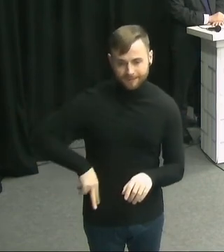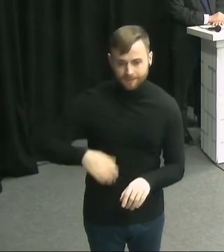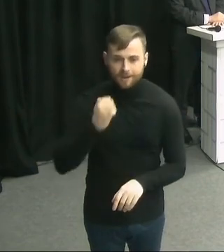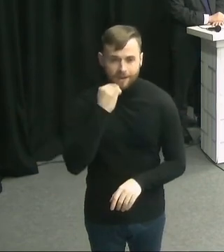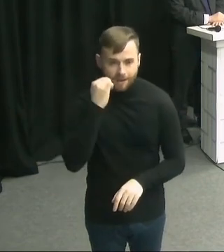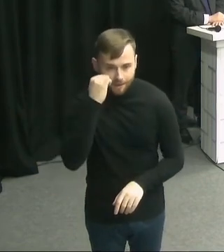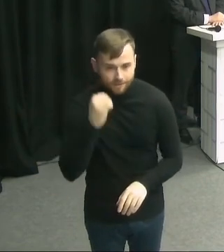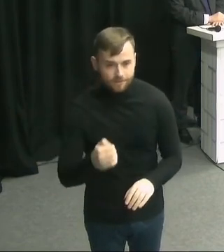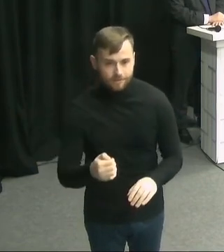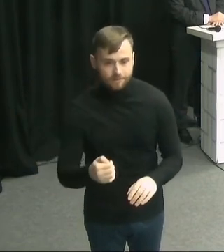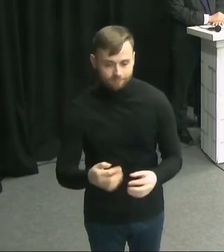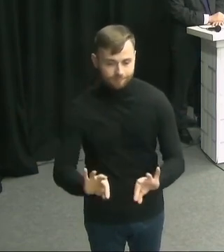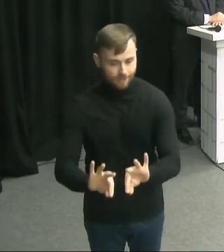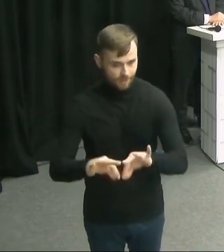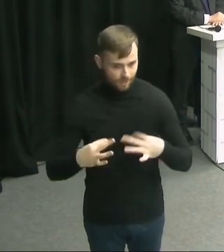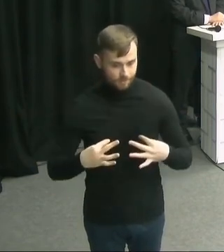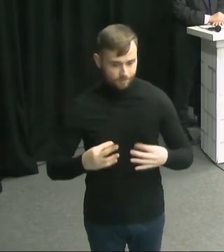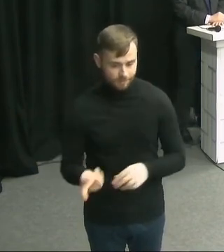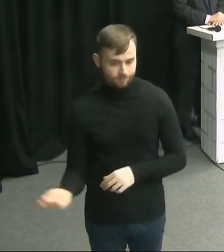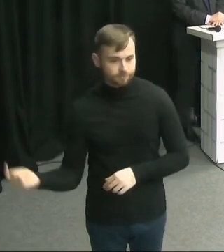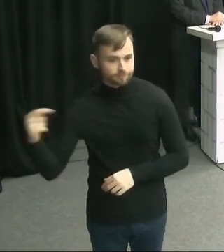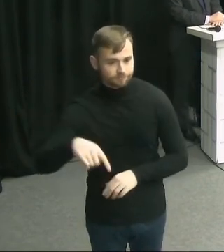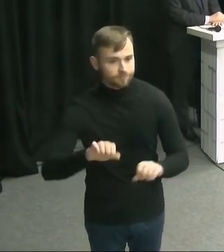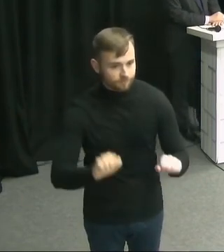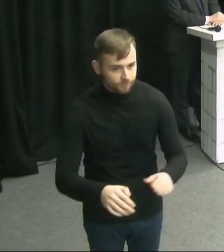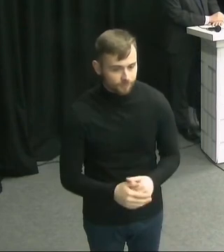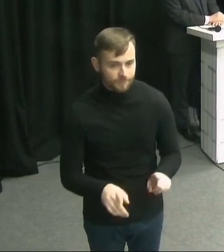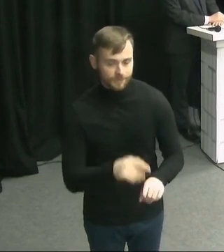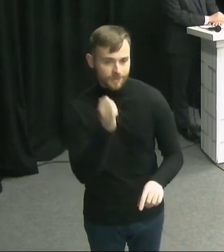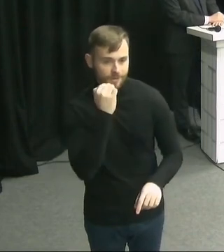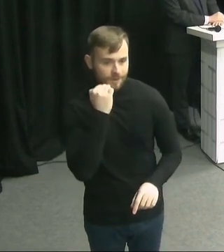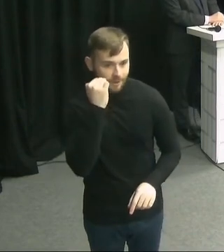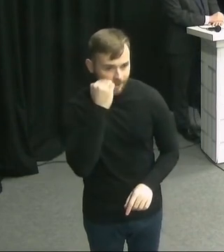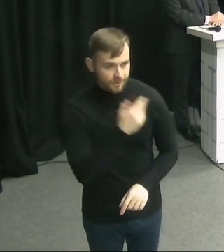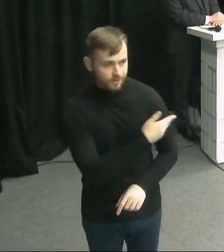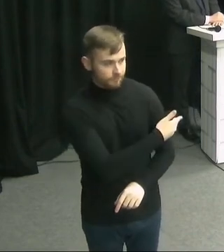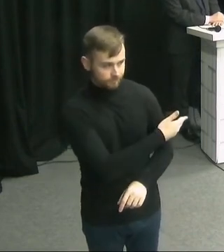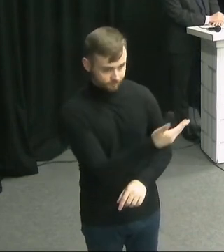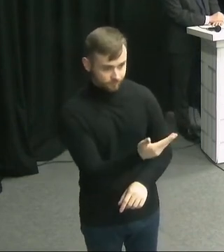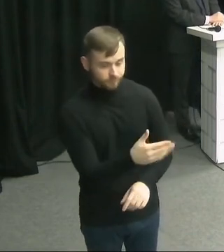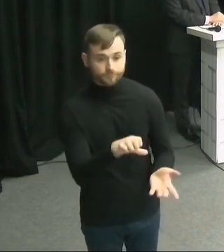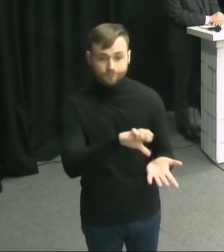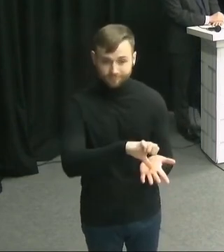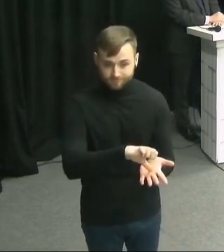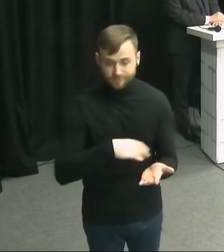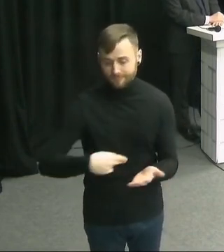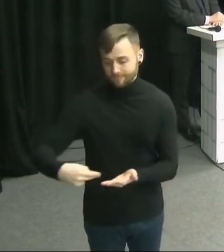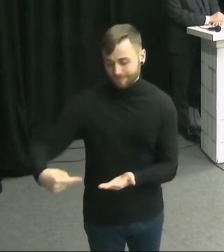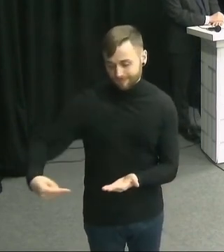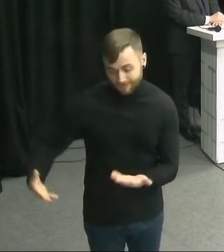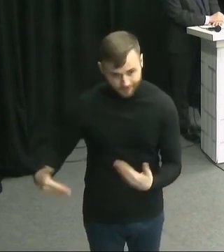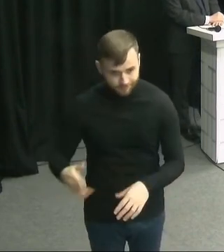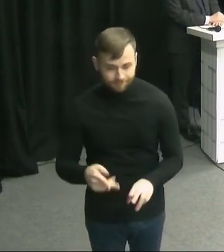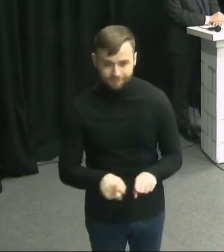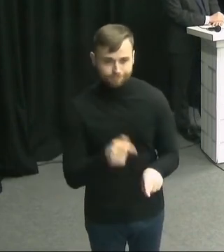event. I would like to thank the library for giving us space. And thanks for all the candidates for all your comments and